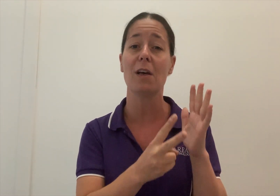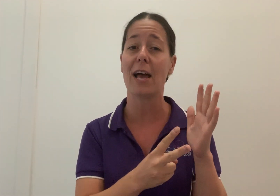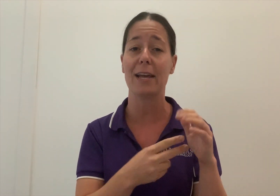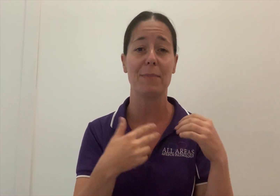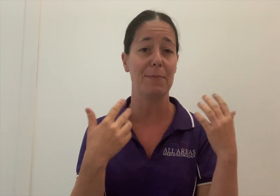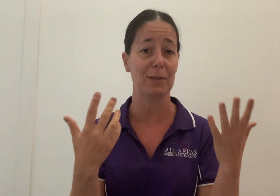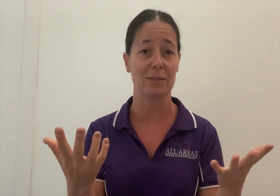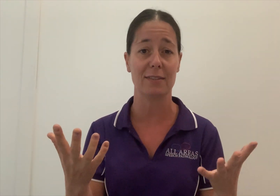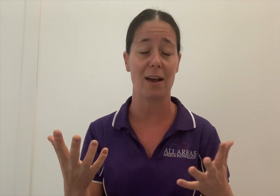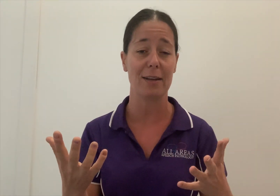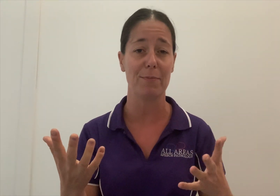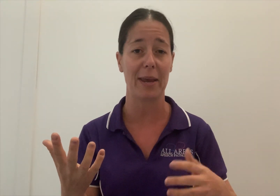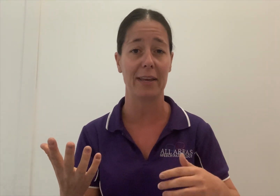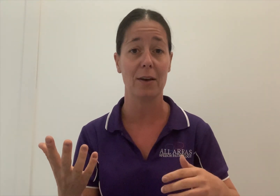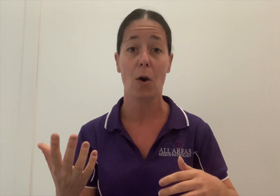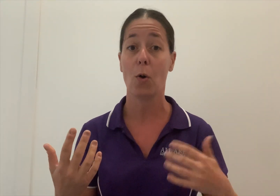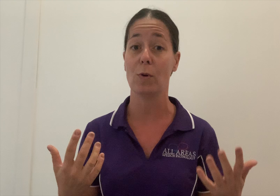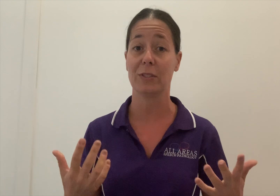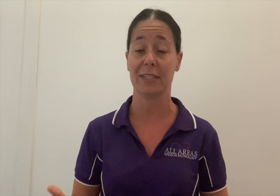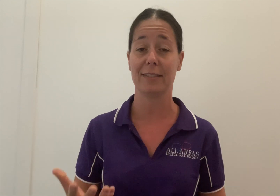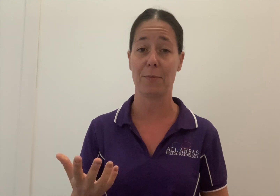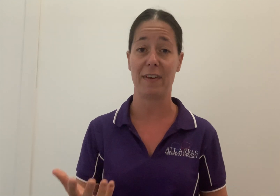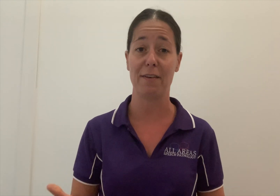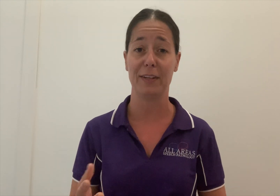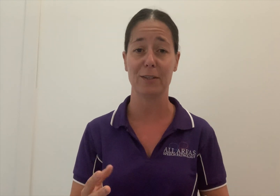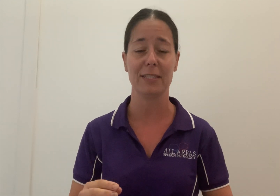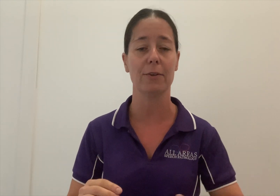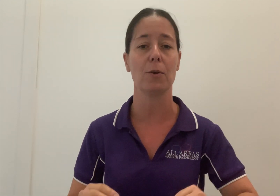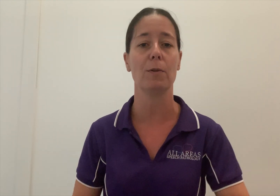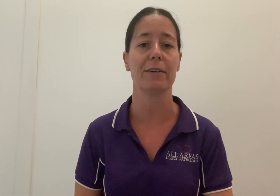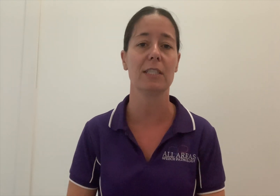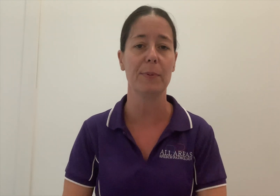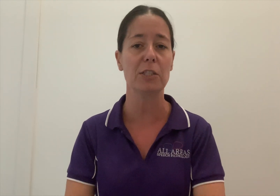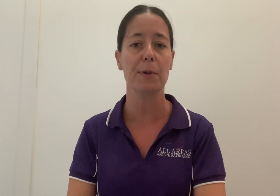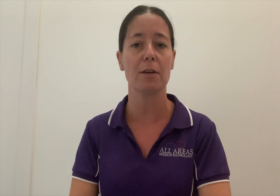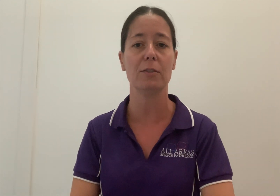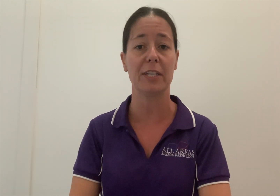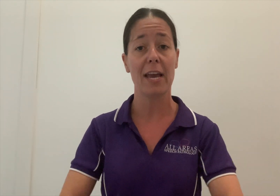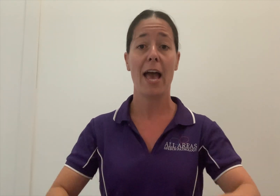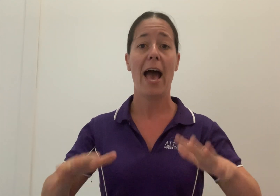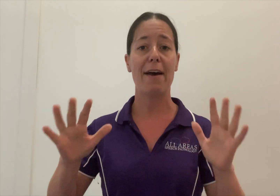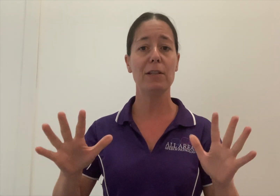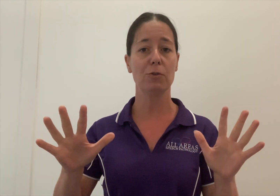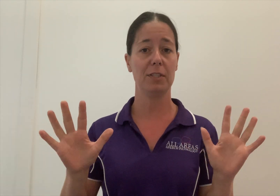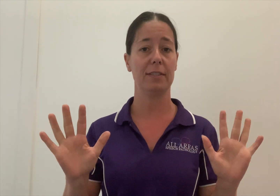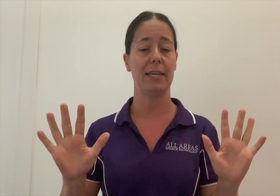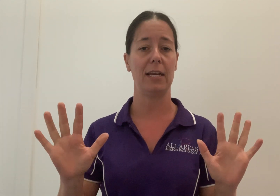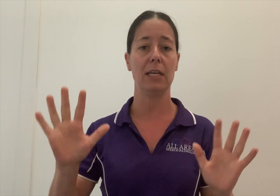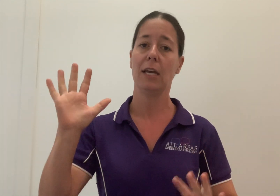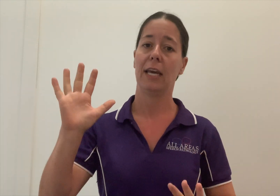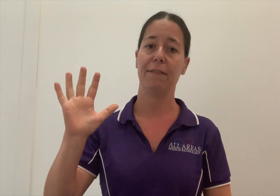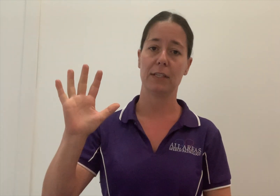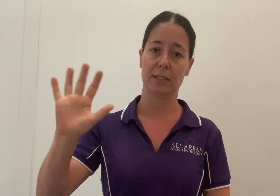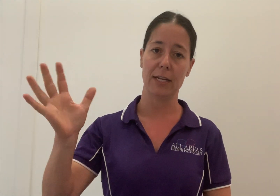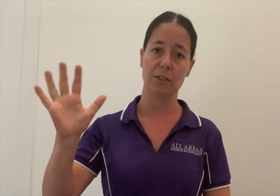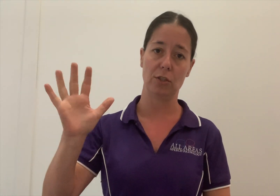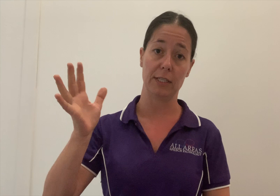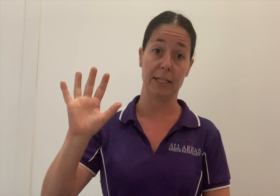online, maybe on SignBank, or watching some of our videos here at AASpeech Pathology, have a look to see if the sign is using their